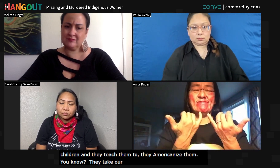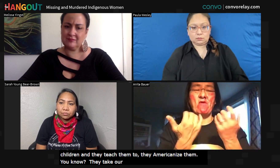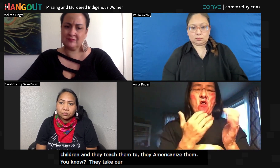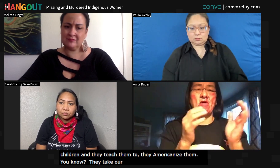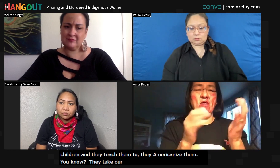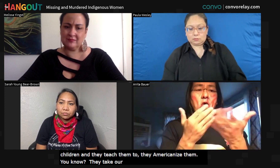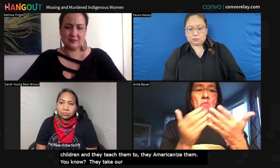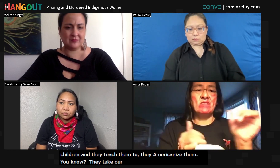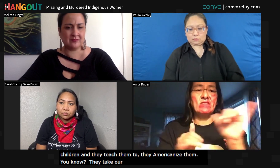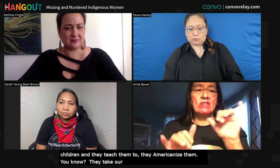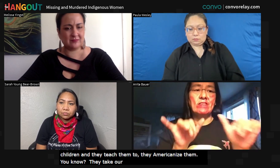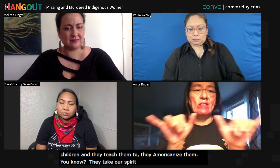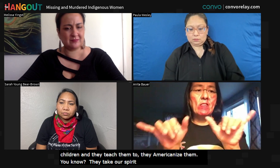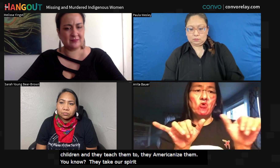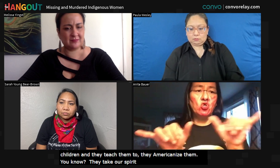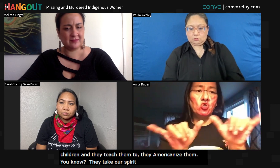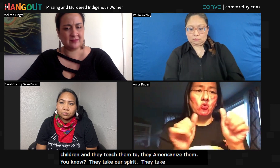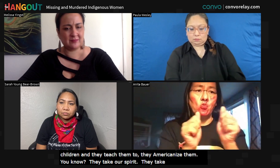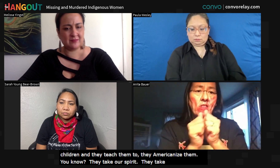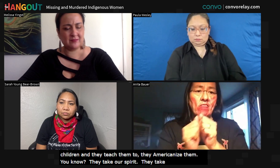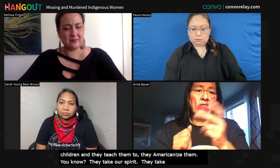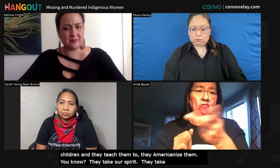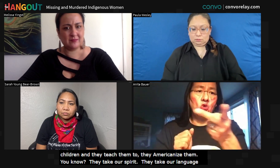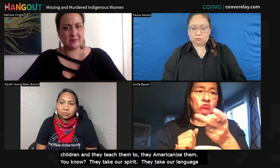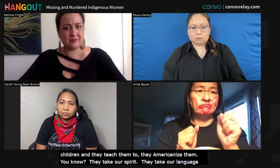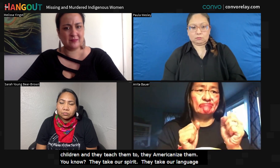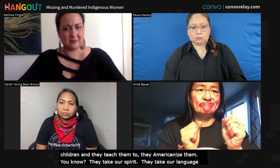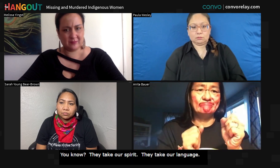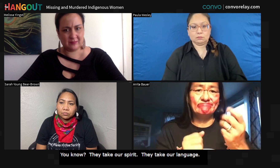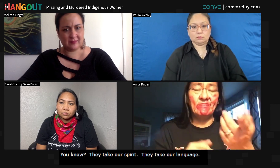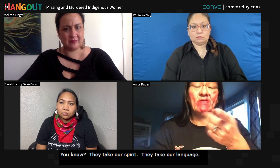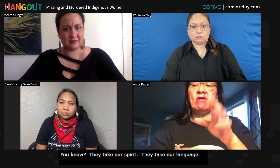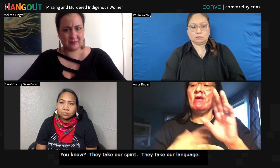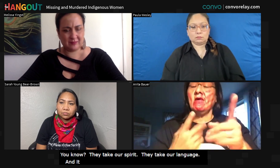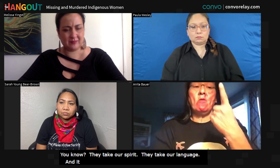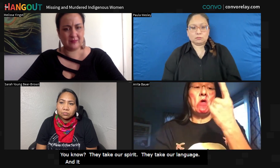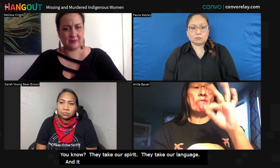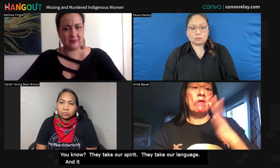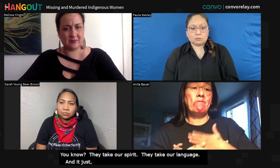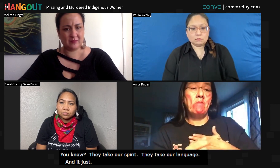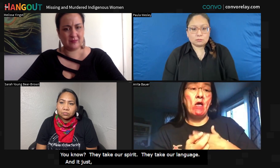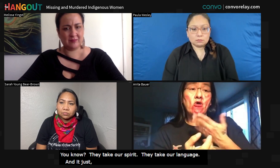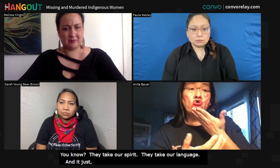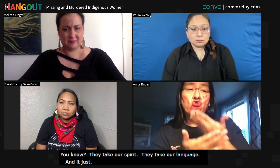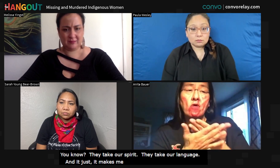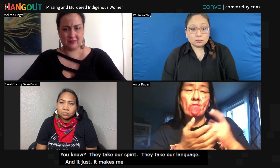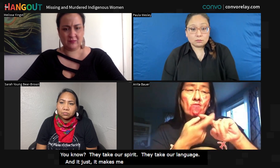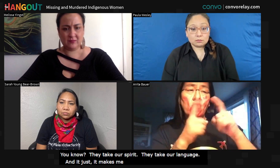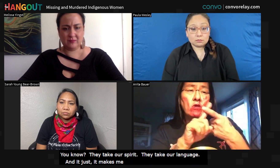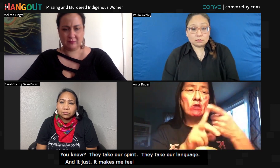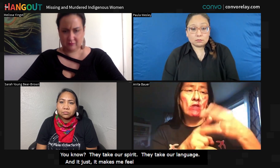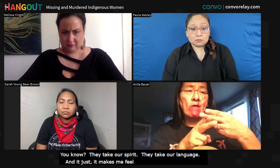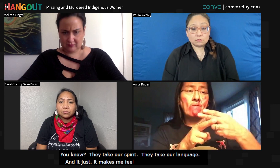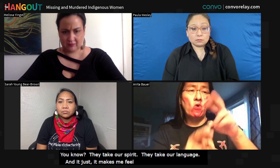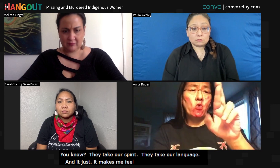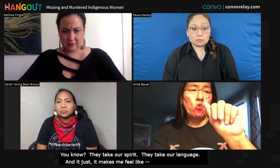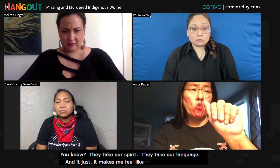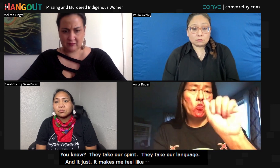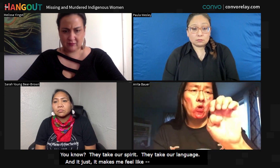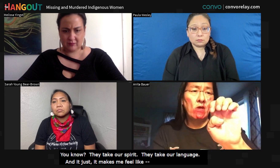And it makes me feel like it's similar to what these two ladies are talking about as well. I have a good friend